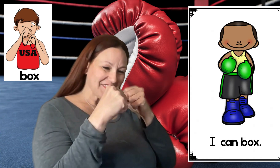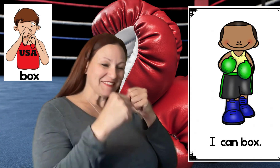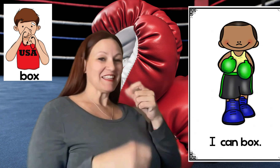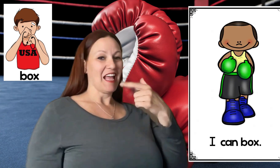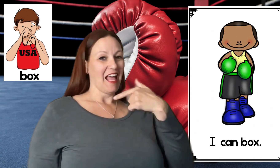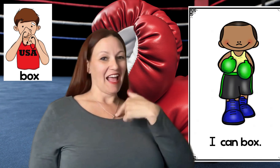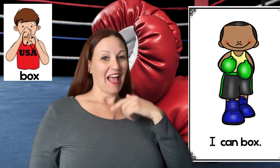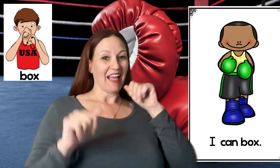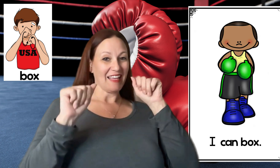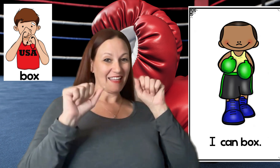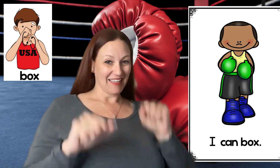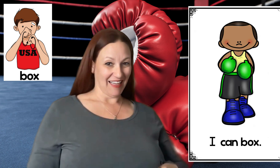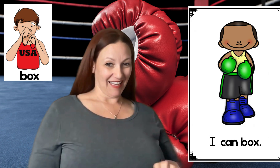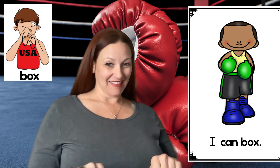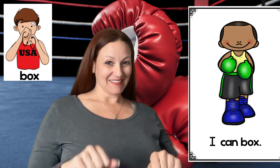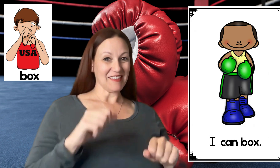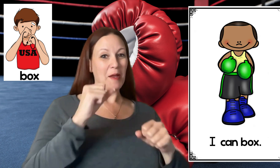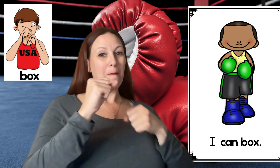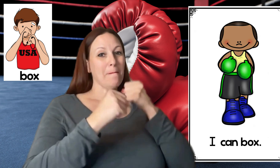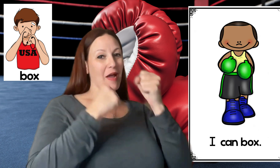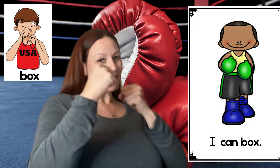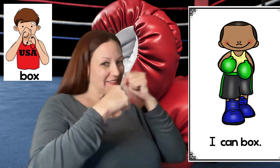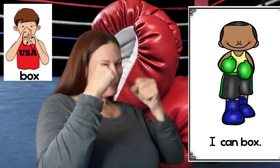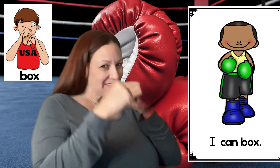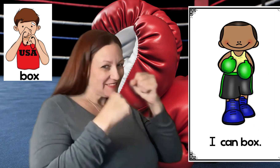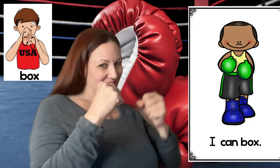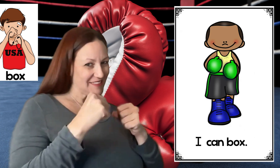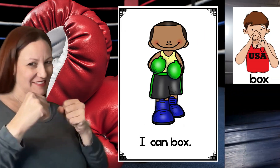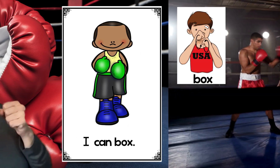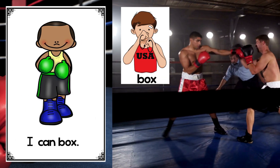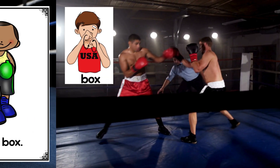Box. I can box.